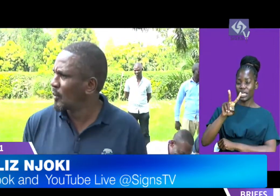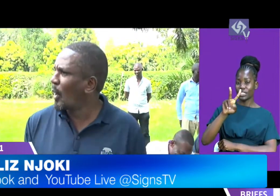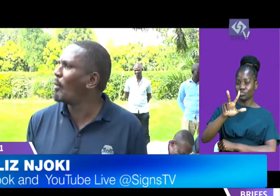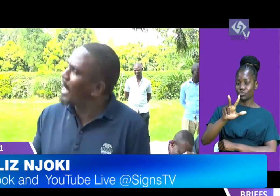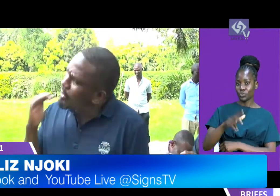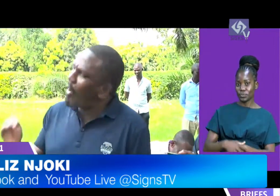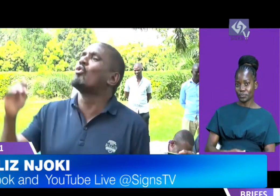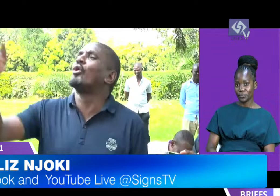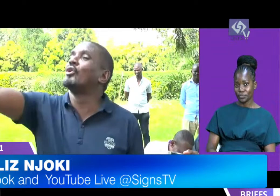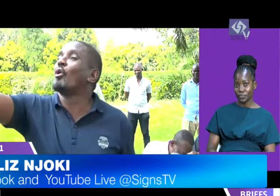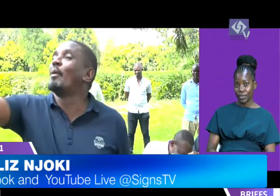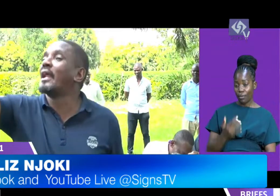Kwa mimi najua huko ndio iko maendeleo.